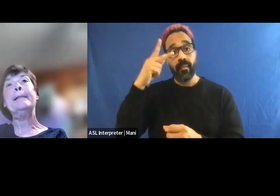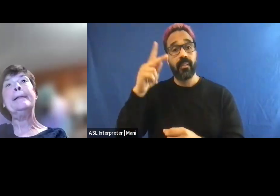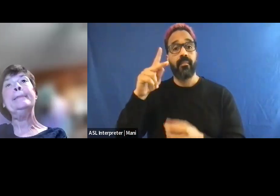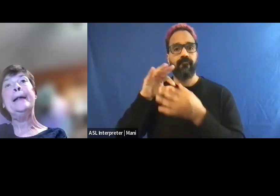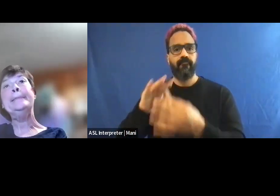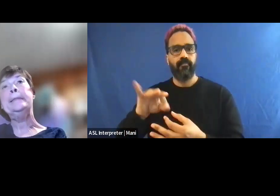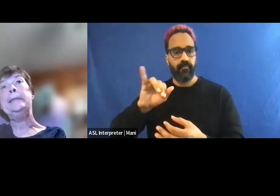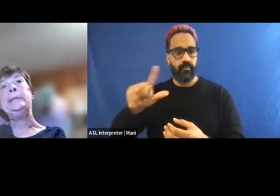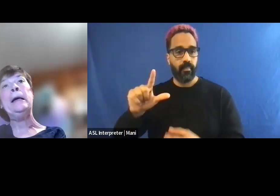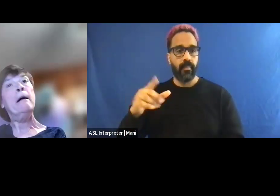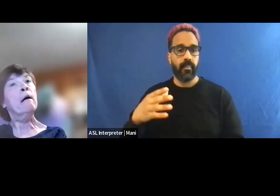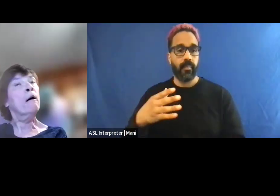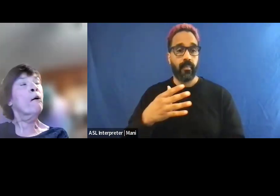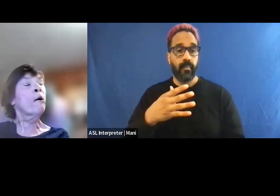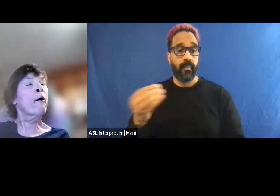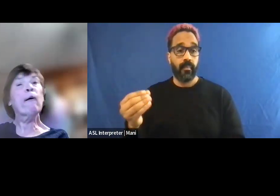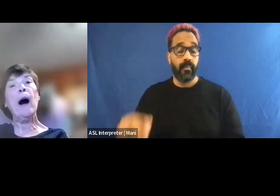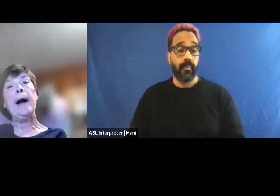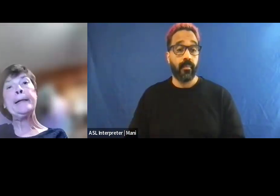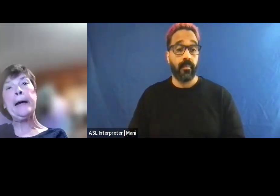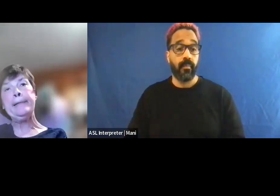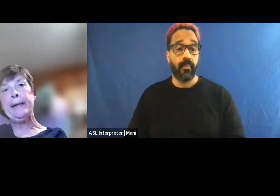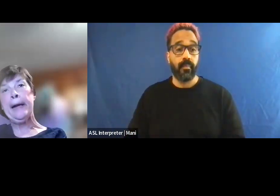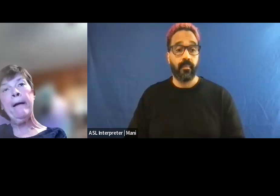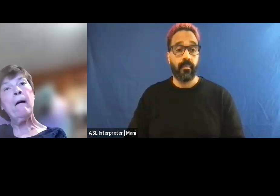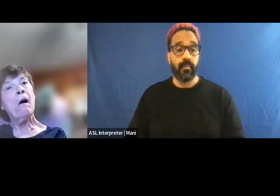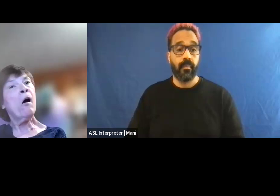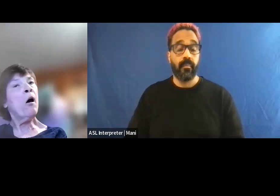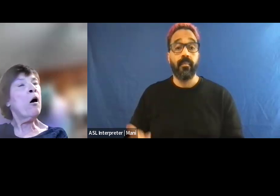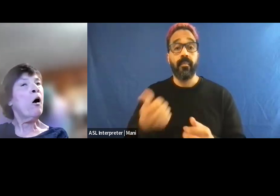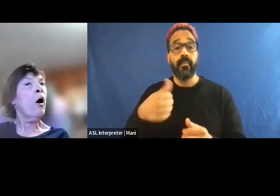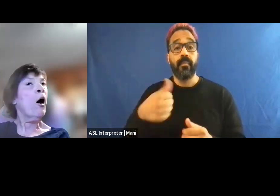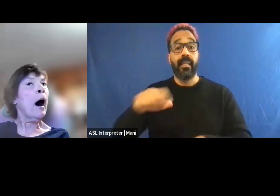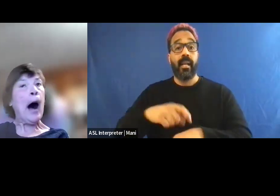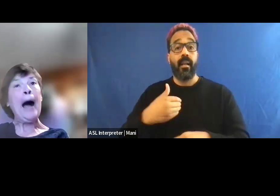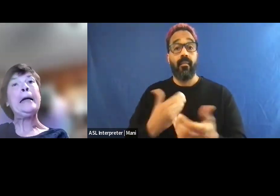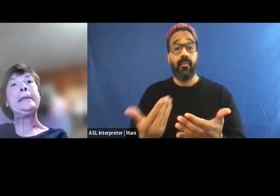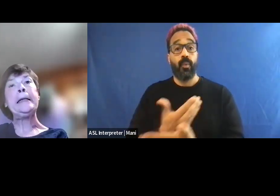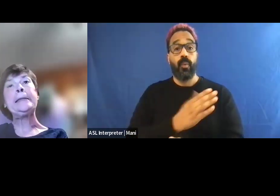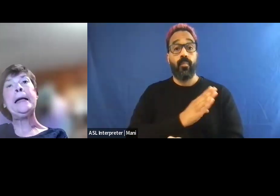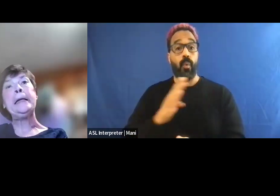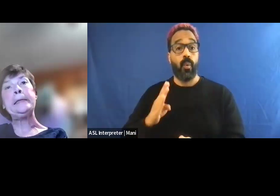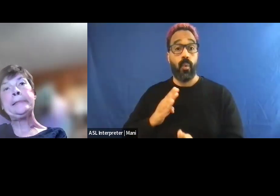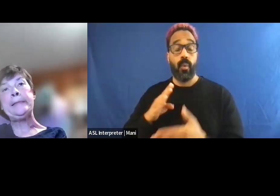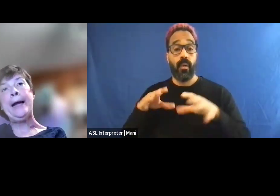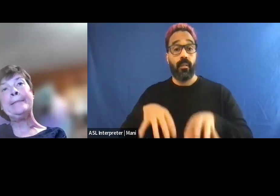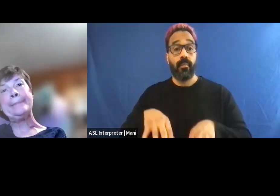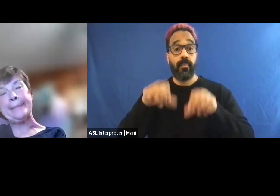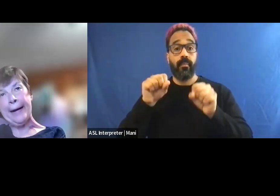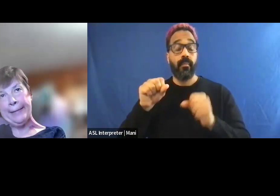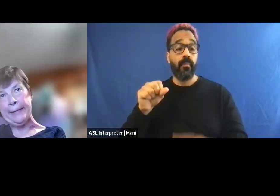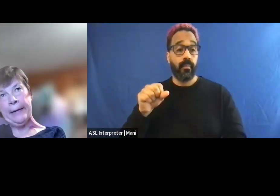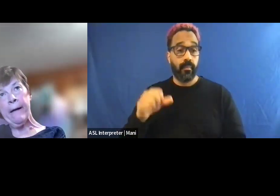new board members who are coming in. I took it a